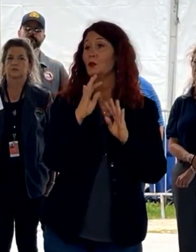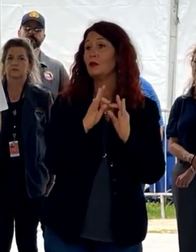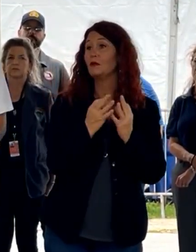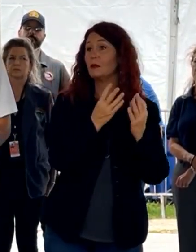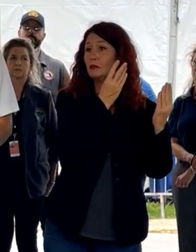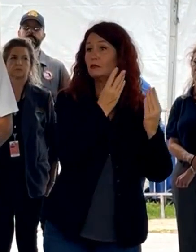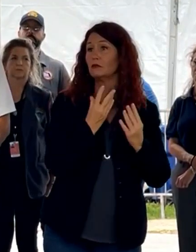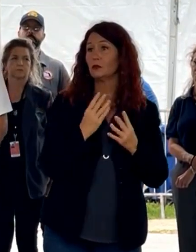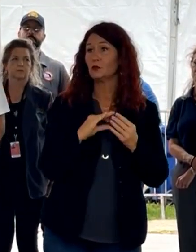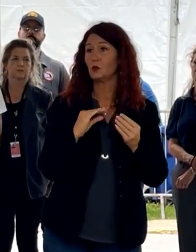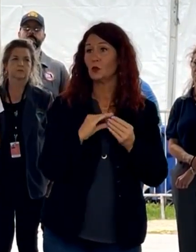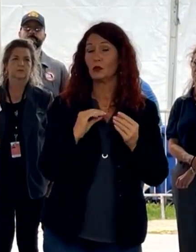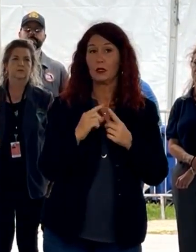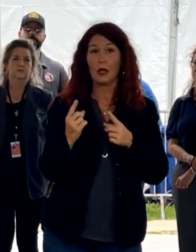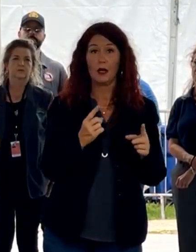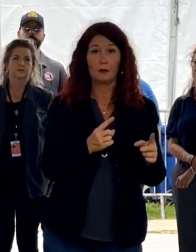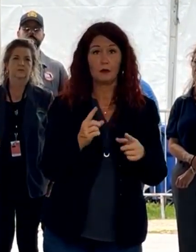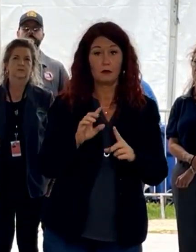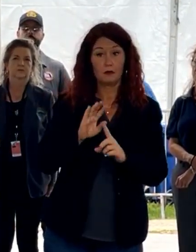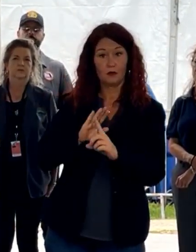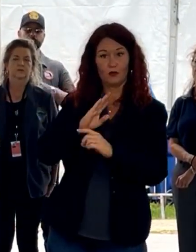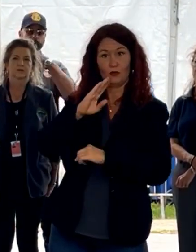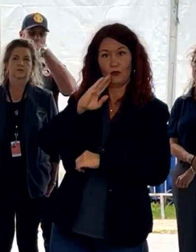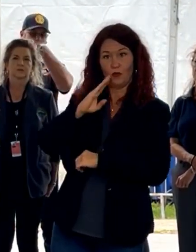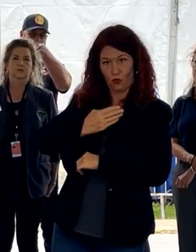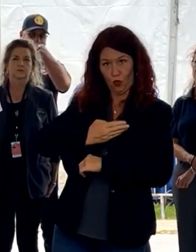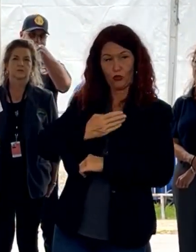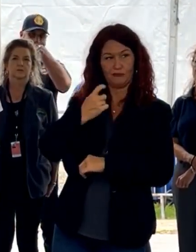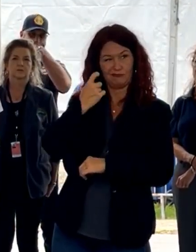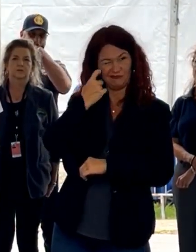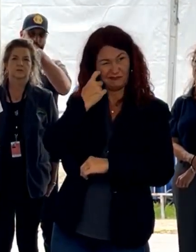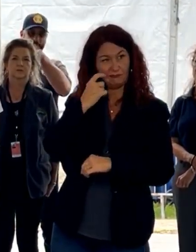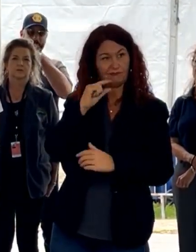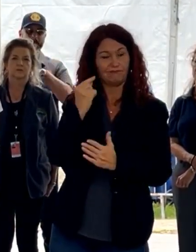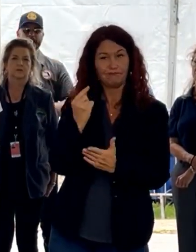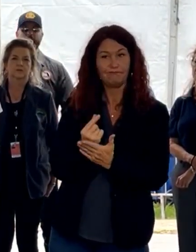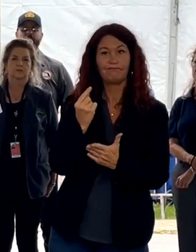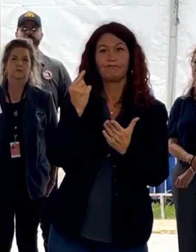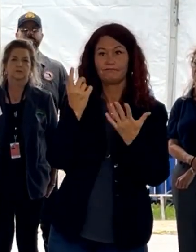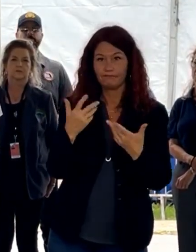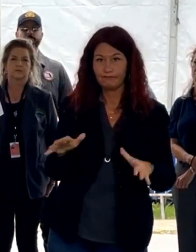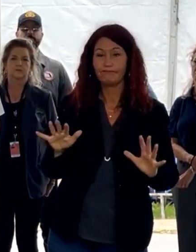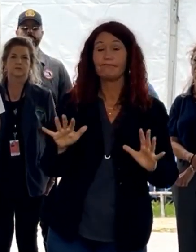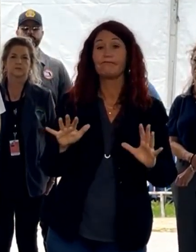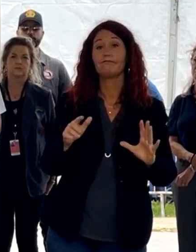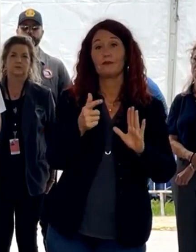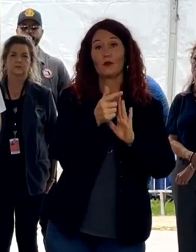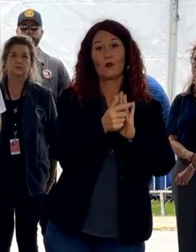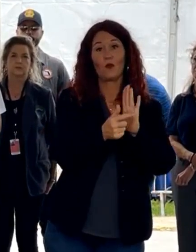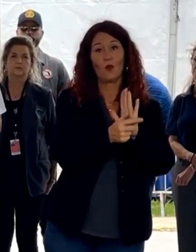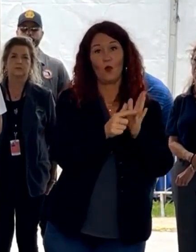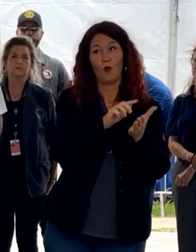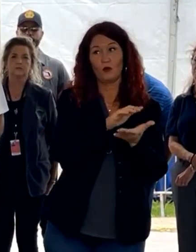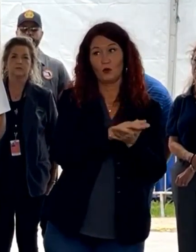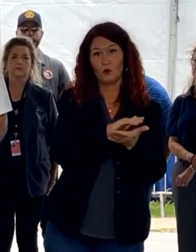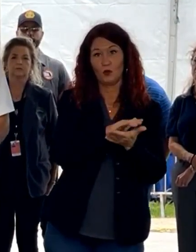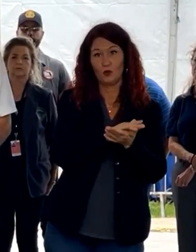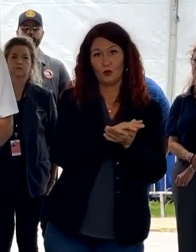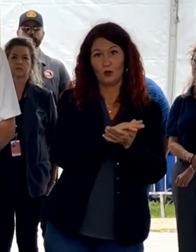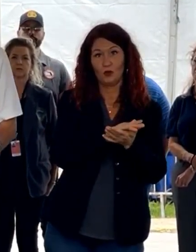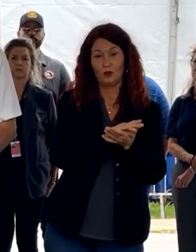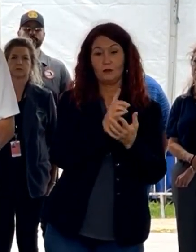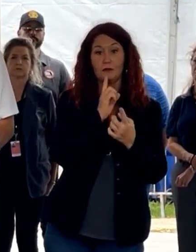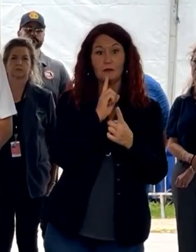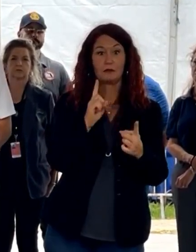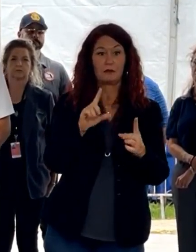had a daughter who had recently graduated law school, recently married